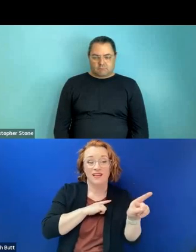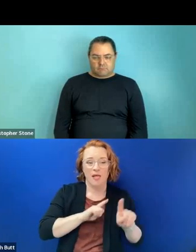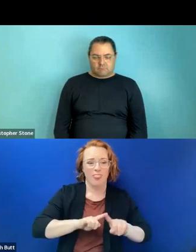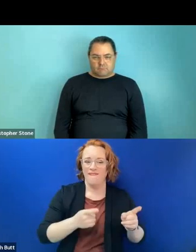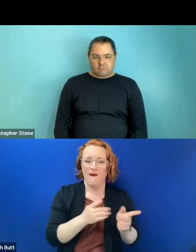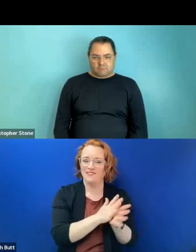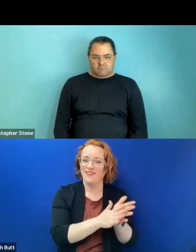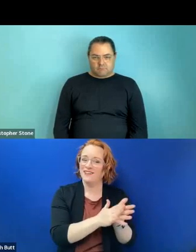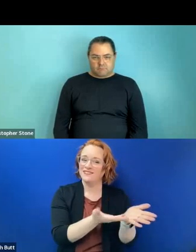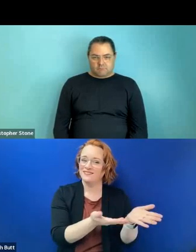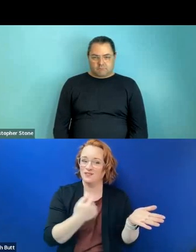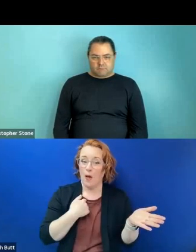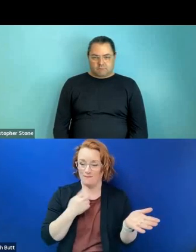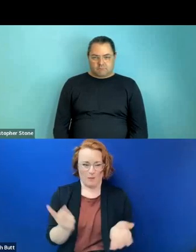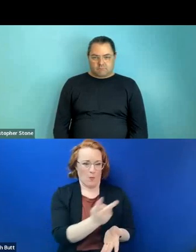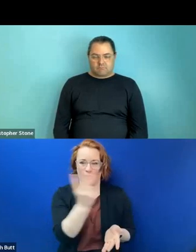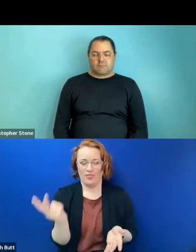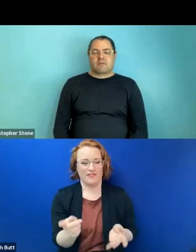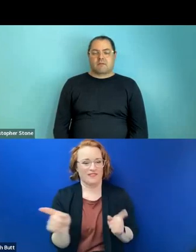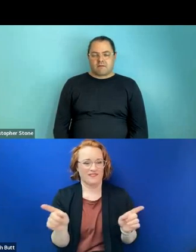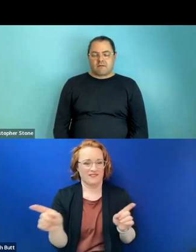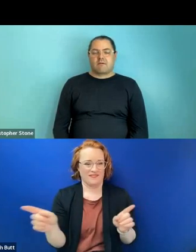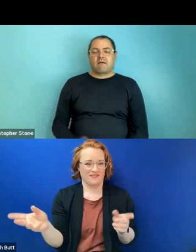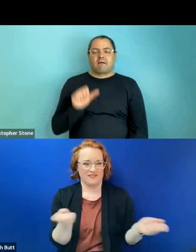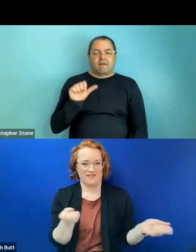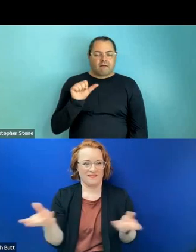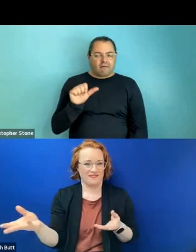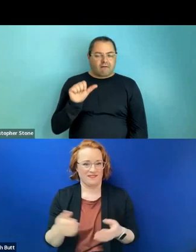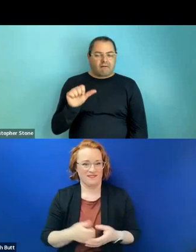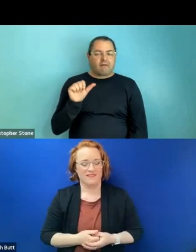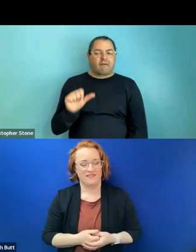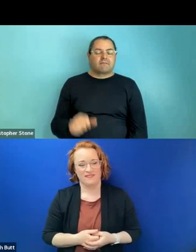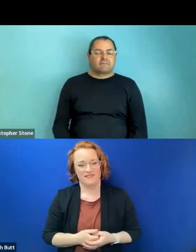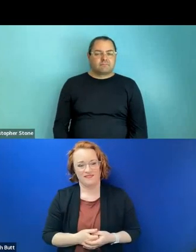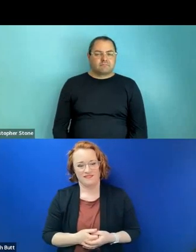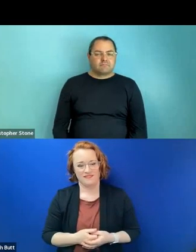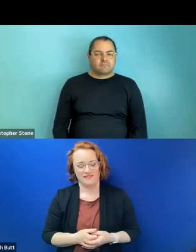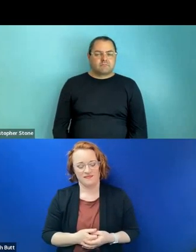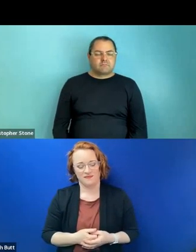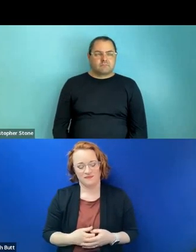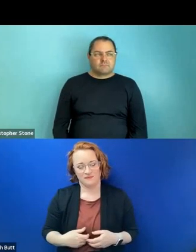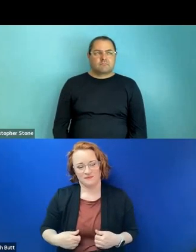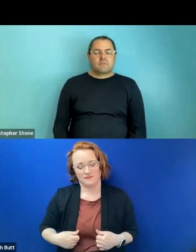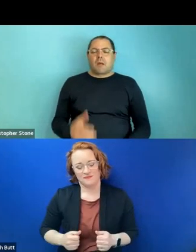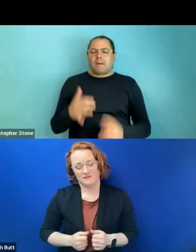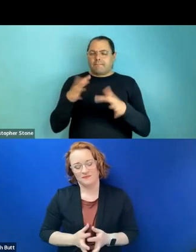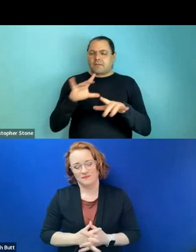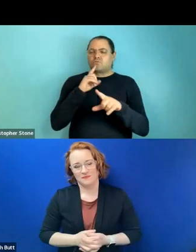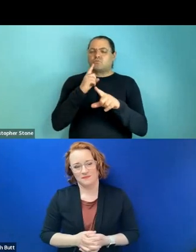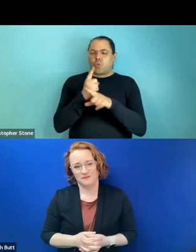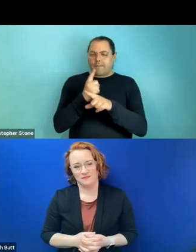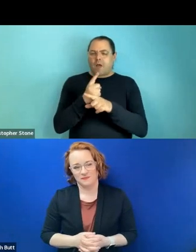use BSL. Yeah. Yeah. Okay. We've spoken about some of the